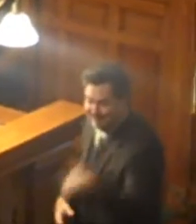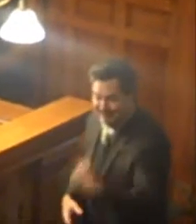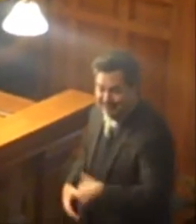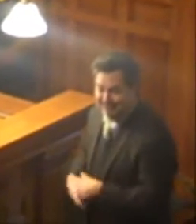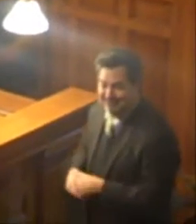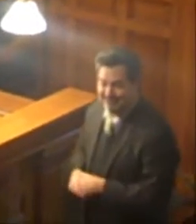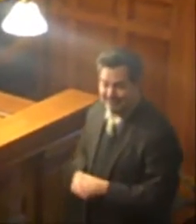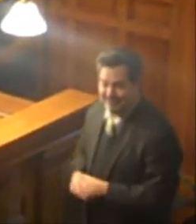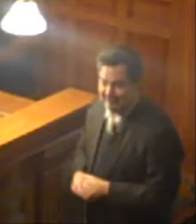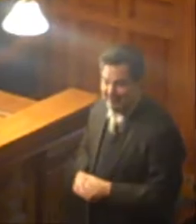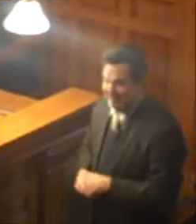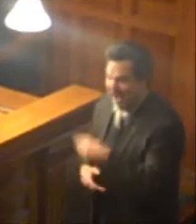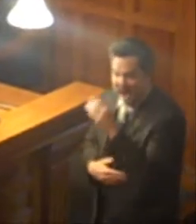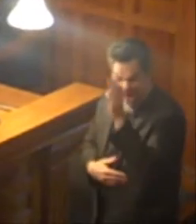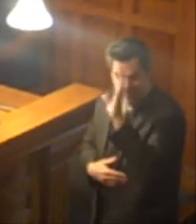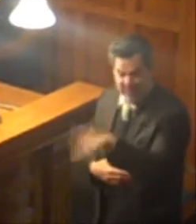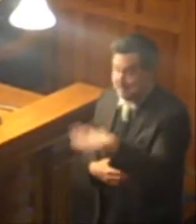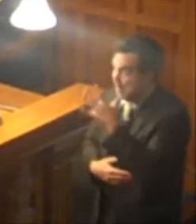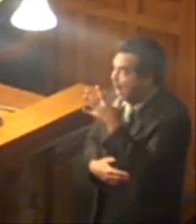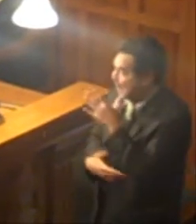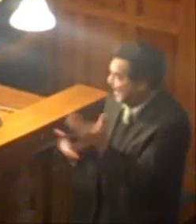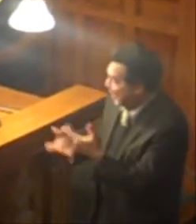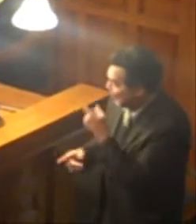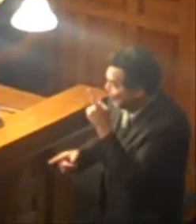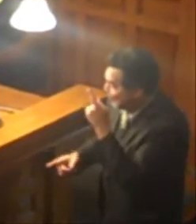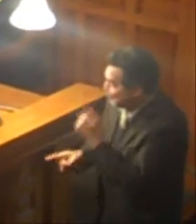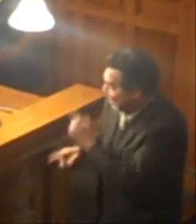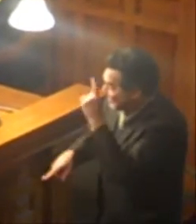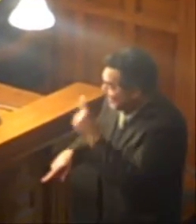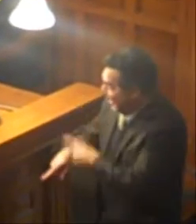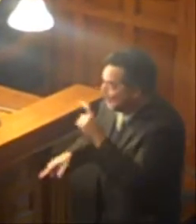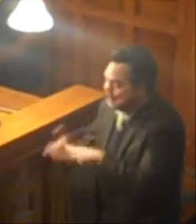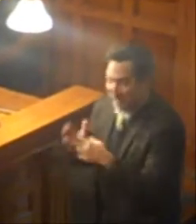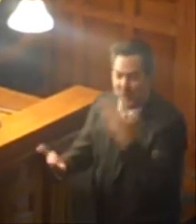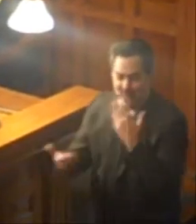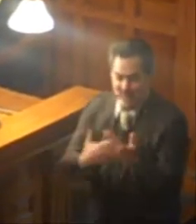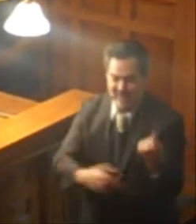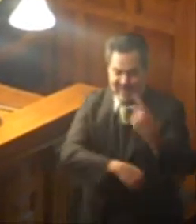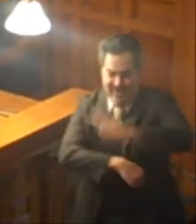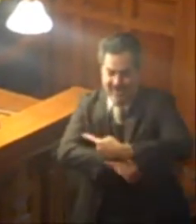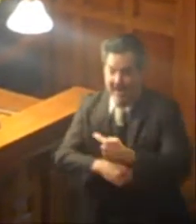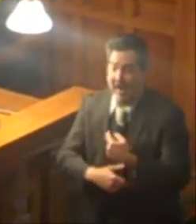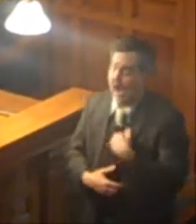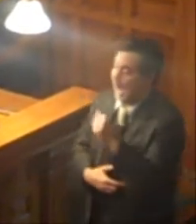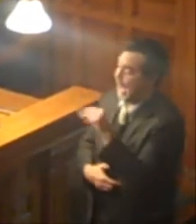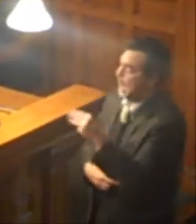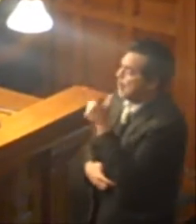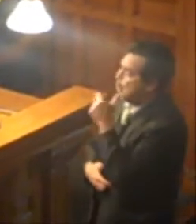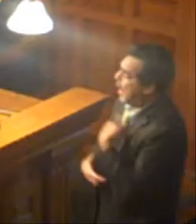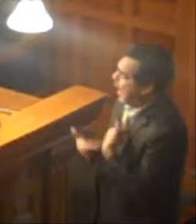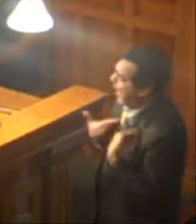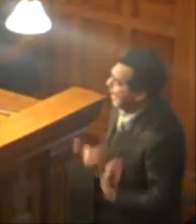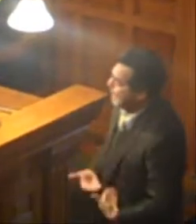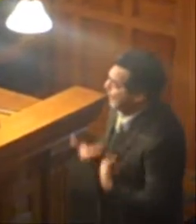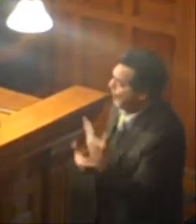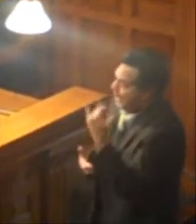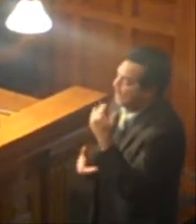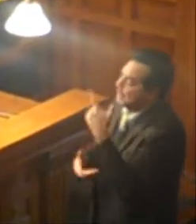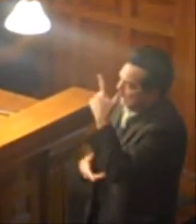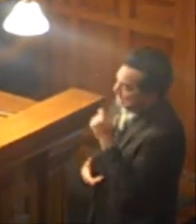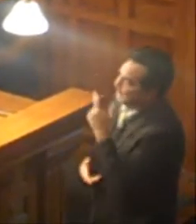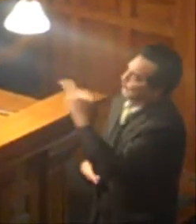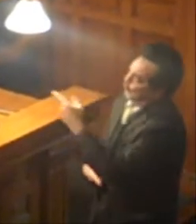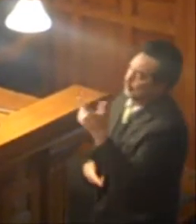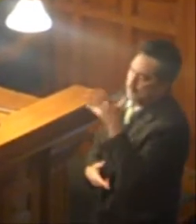I knew it was going to be a good day. I am what I am today because of you. You have always had my best interest in